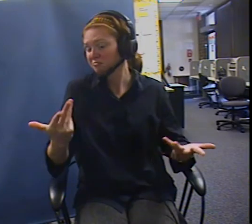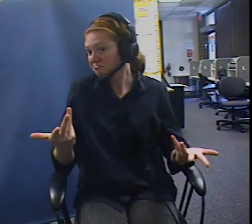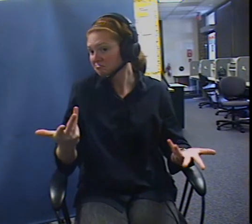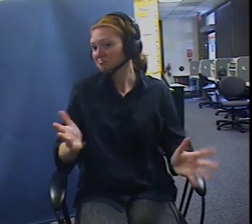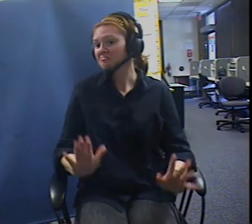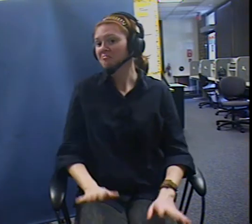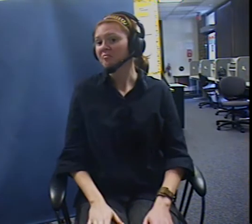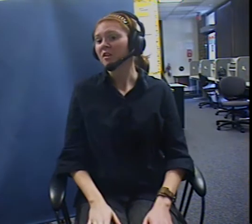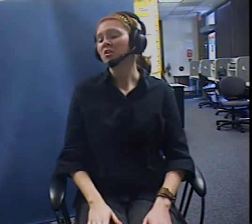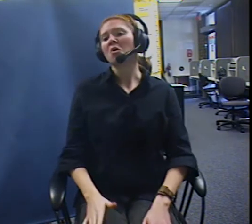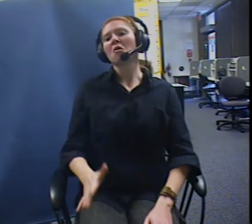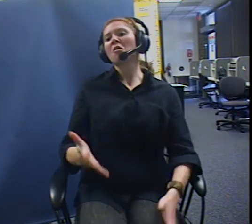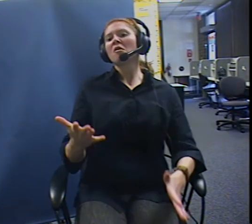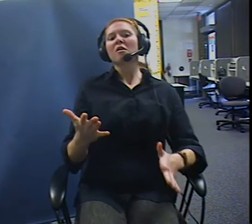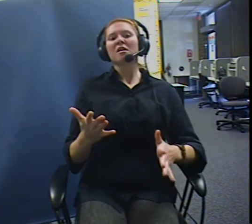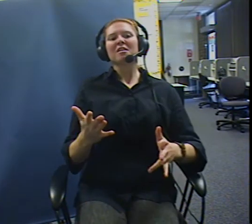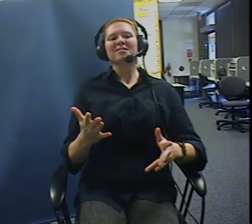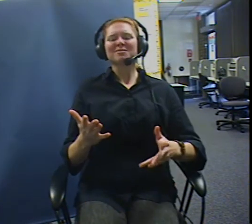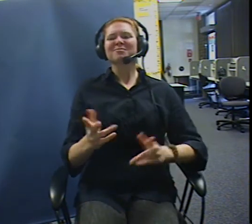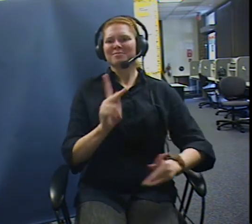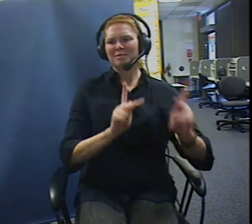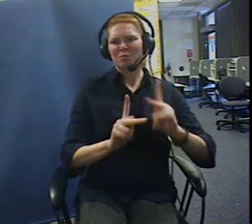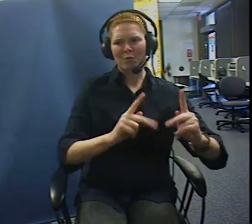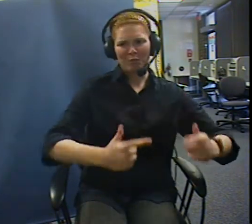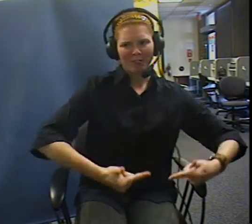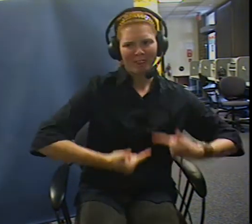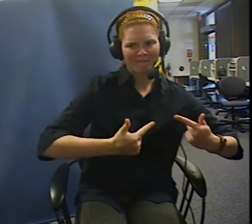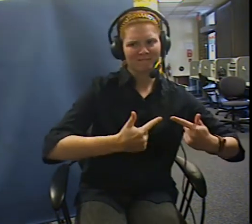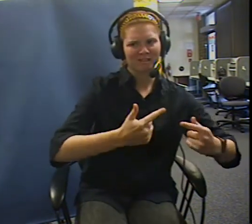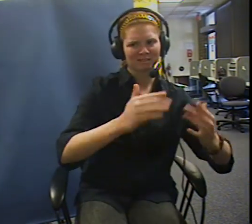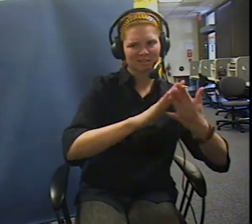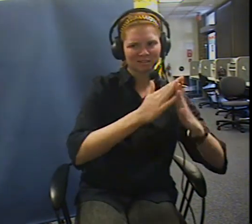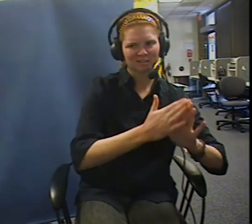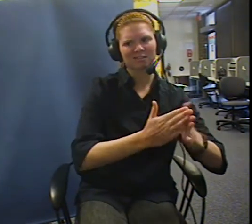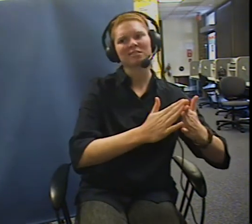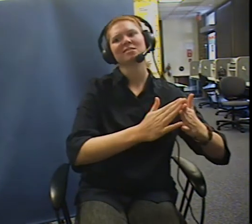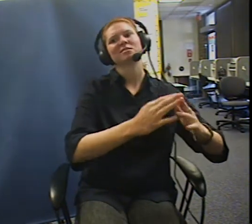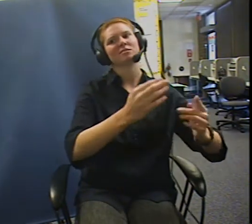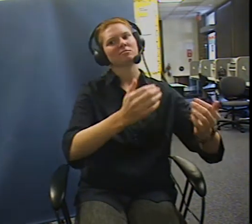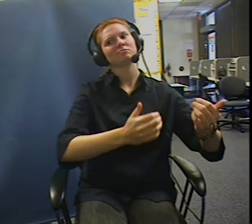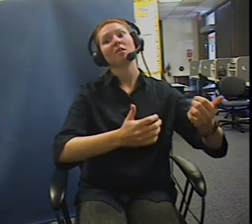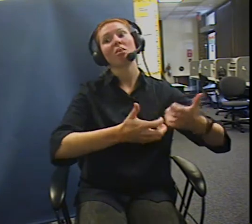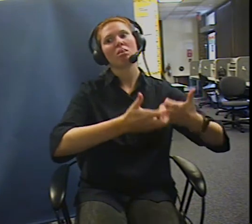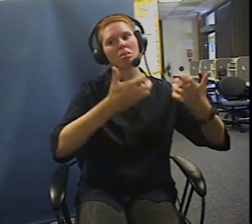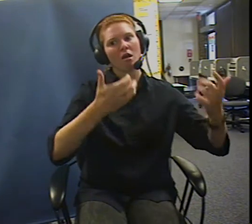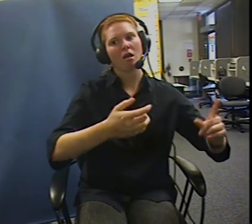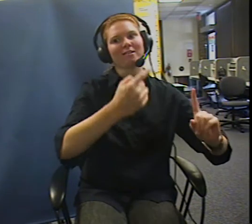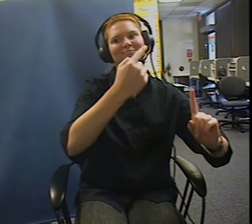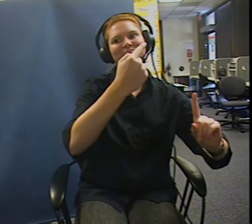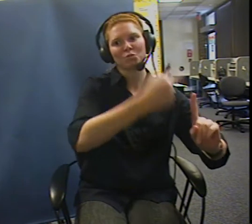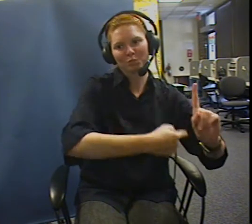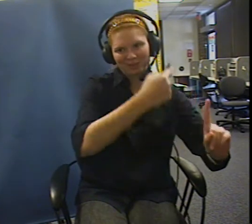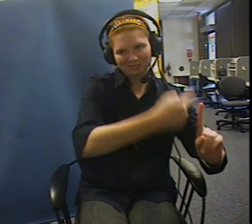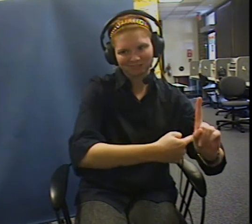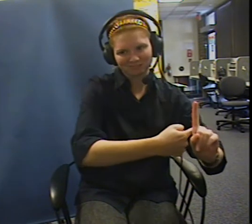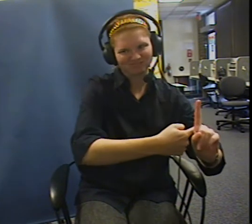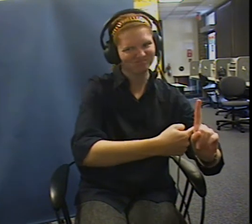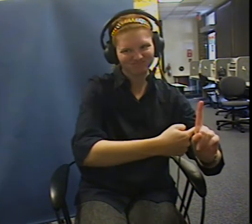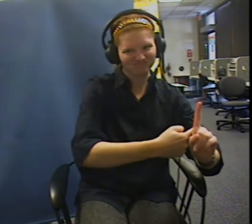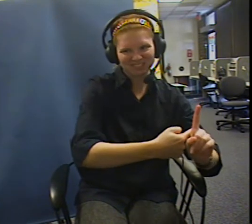In 1950, 57% of the urban population lived in the central cities. So in 1950, more